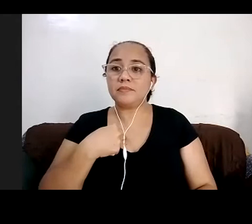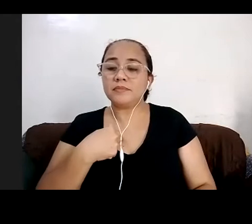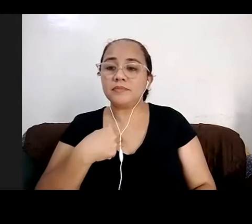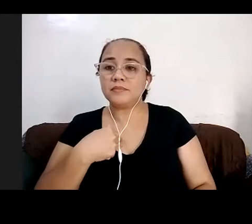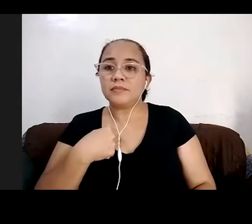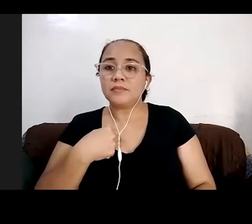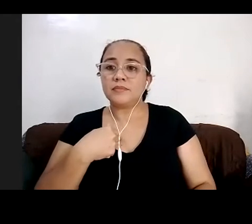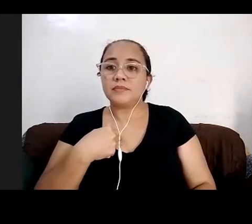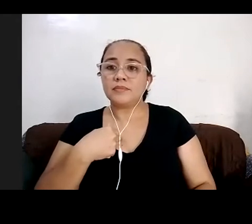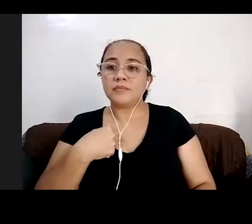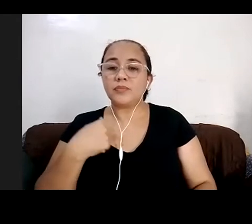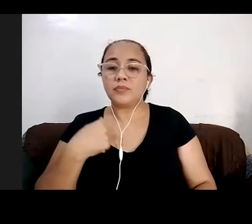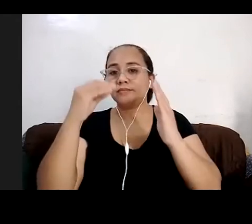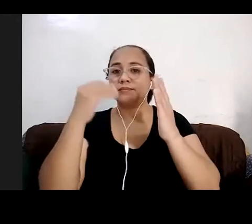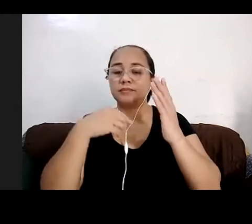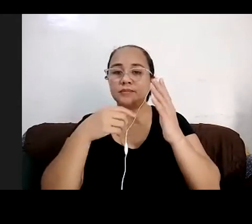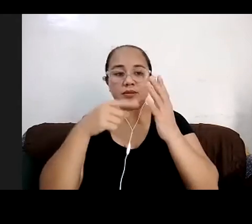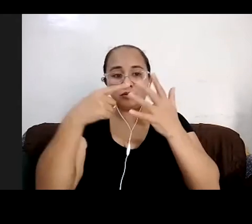review questions and